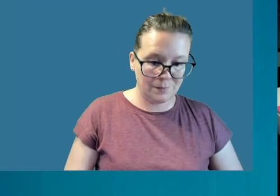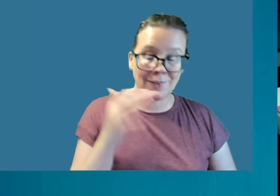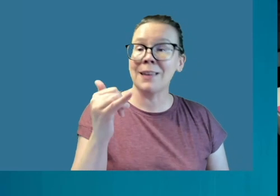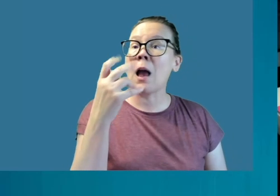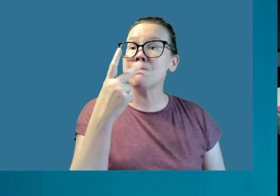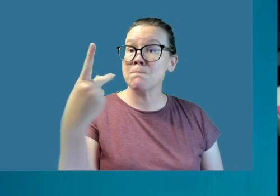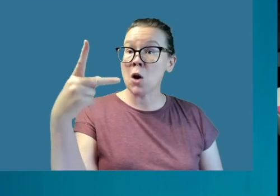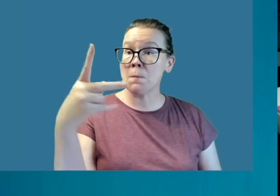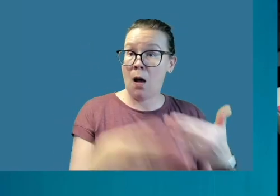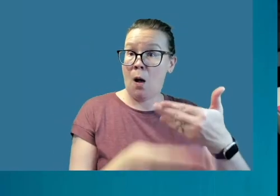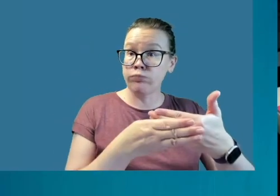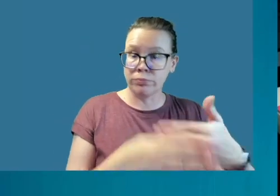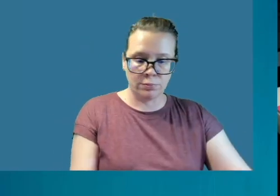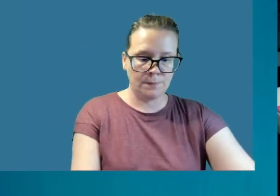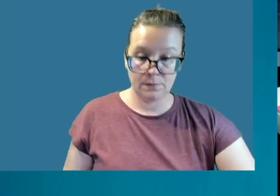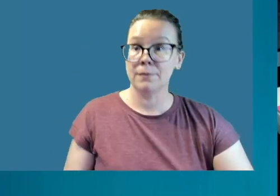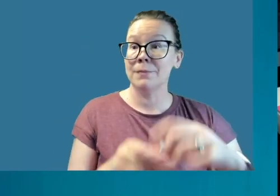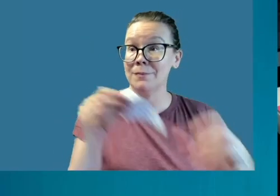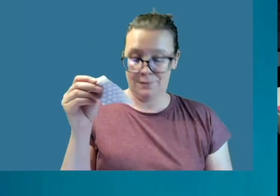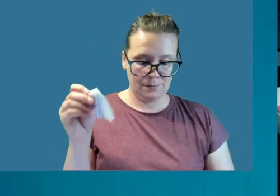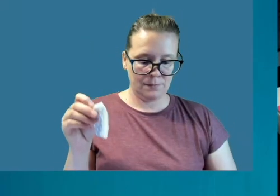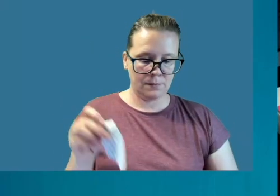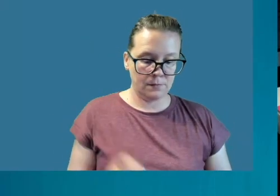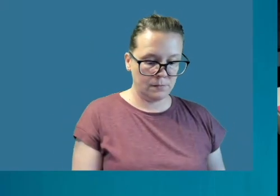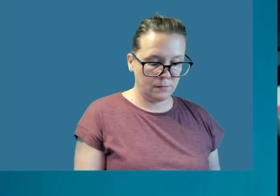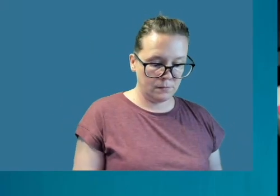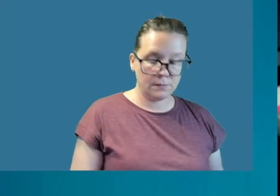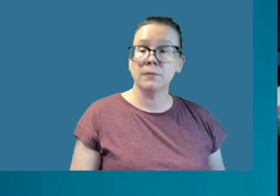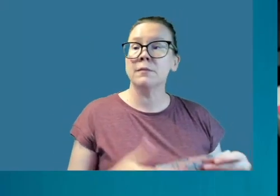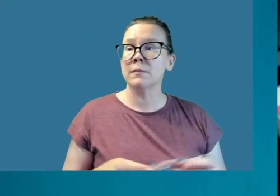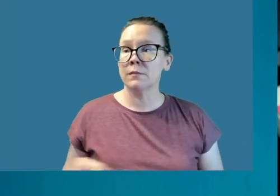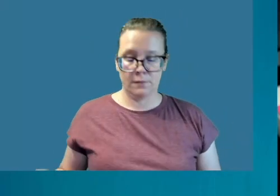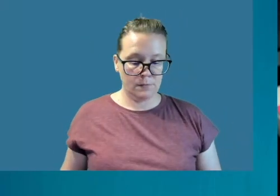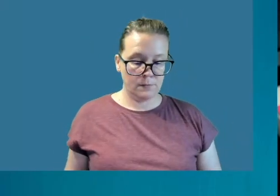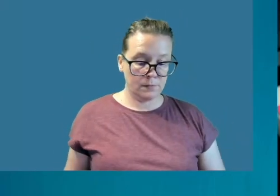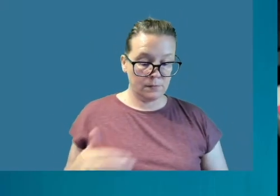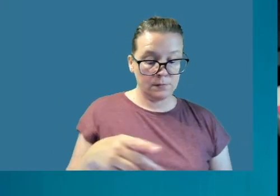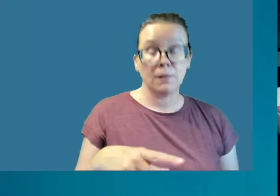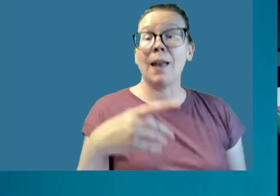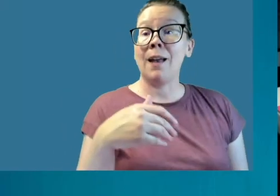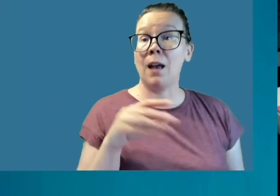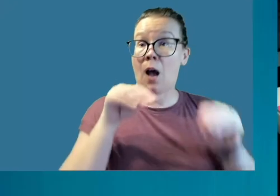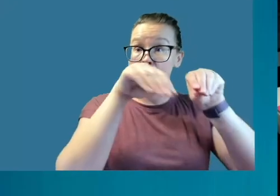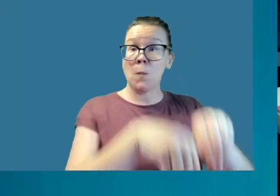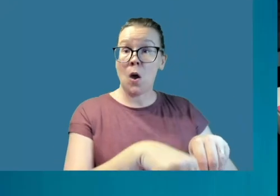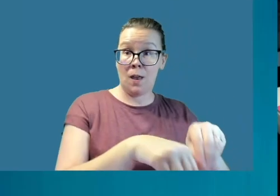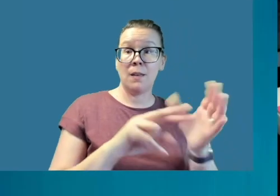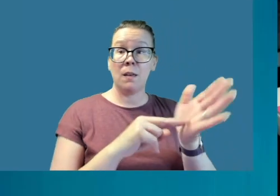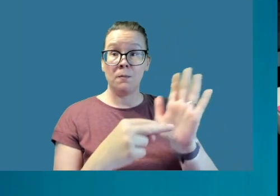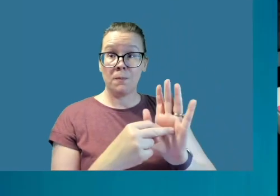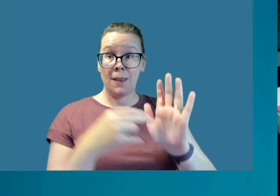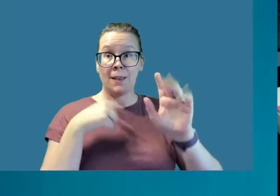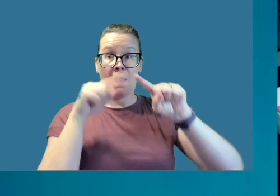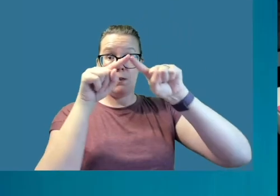And now we are ready to add our piece number 2, which for me is this purple polka dot fabric. And